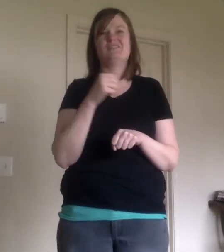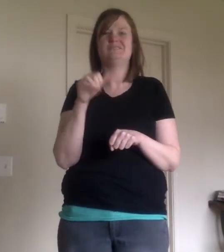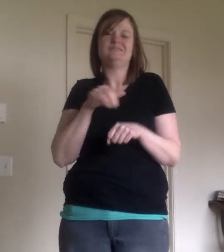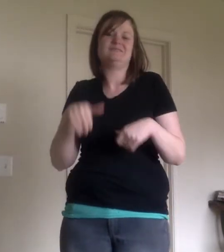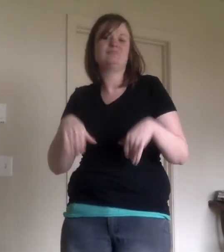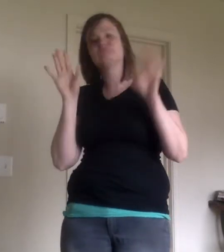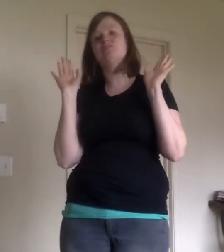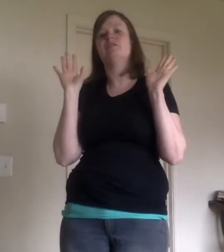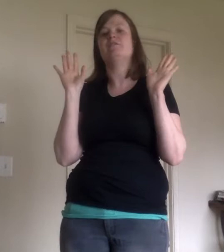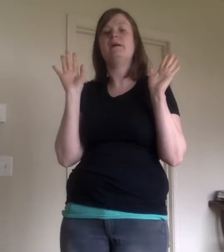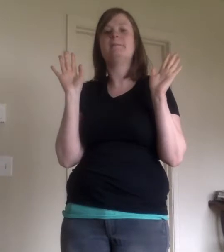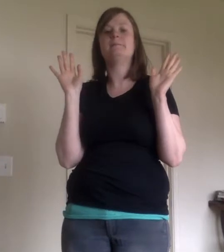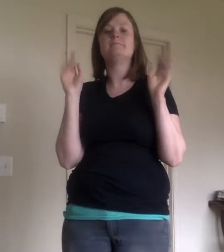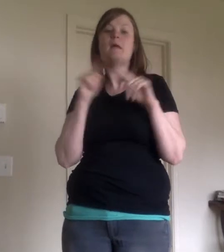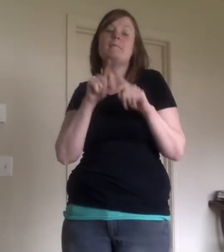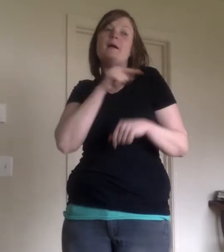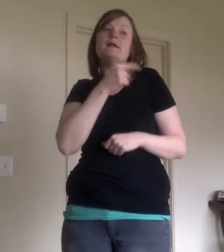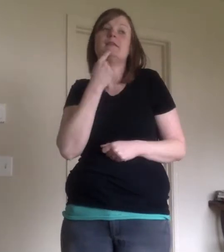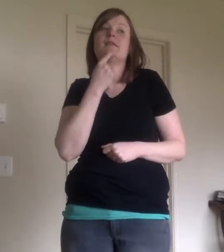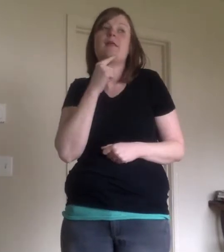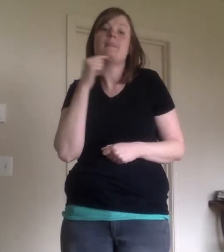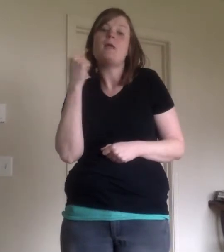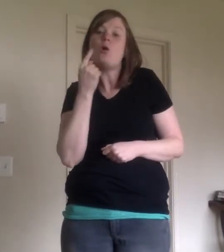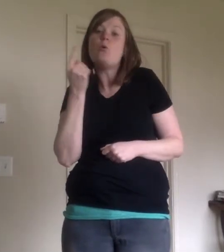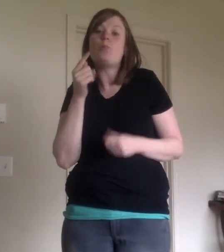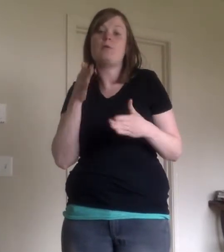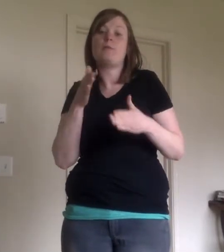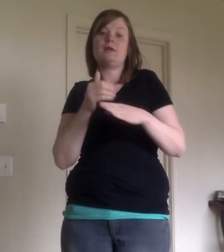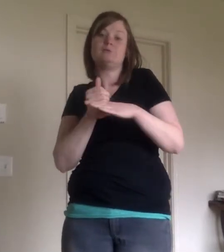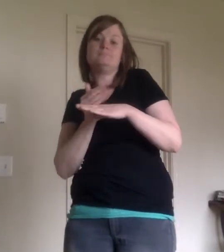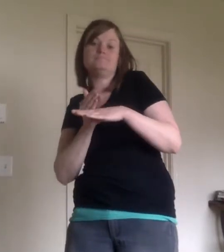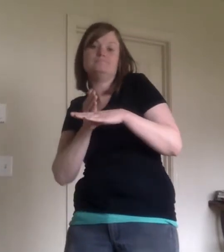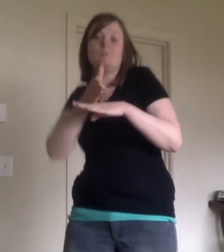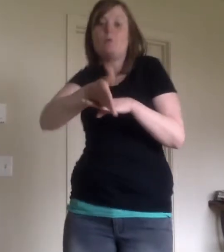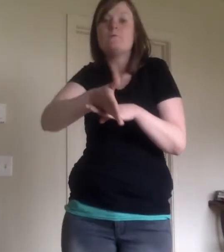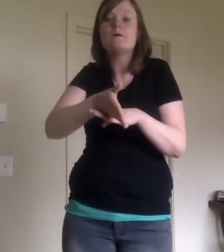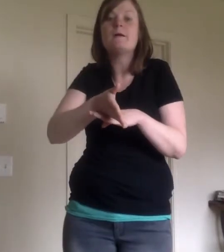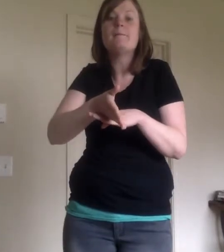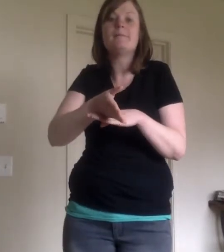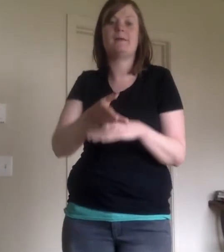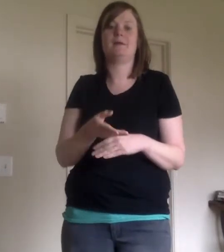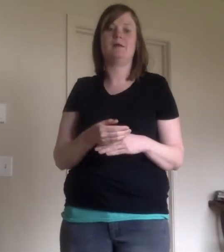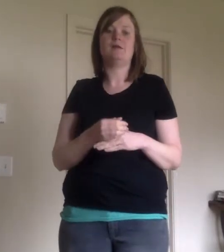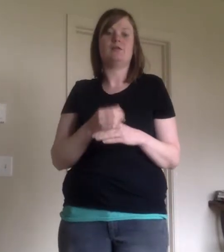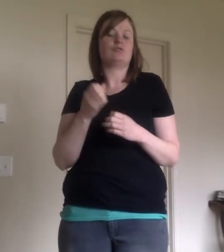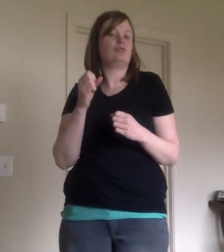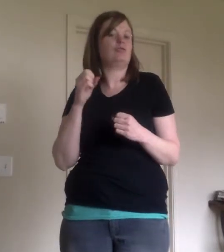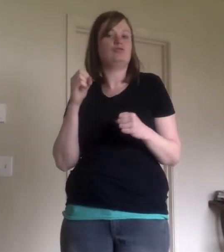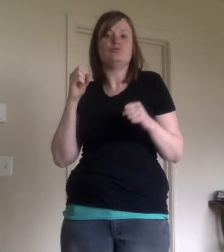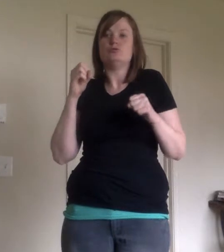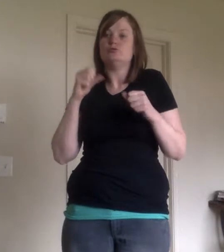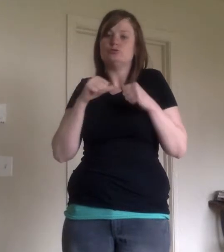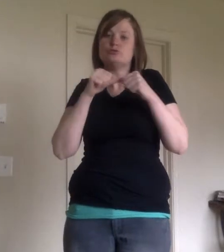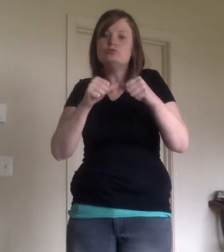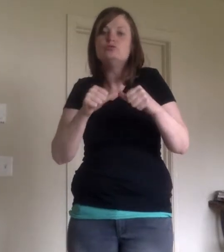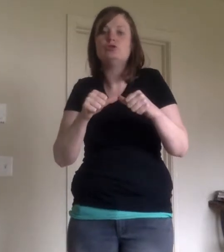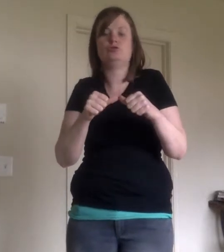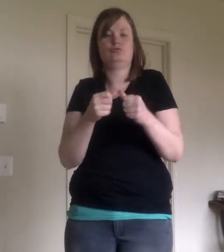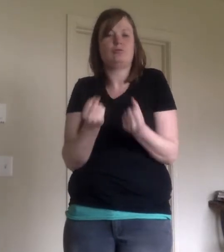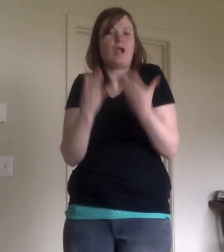it. But he said the only way to get past that phase is to do a lot of work. And by producing a large